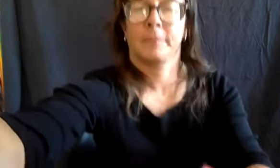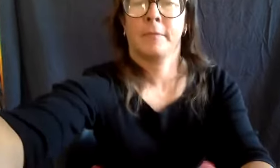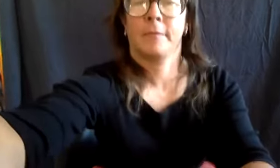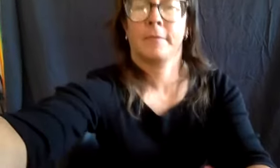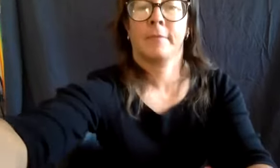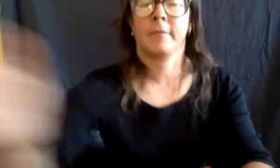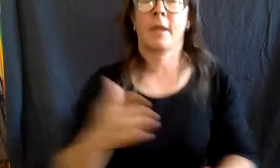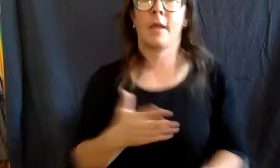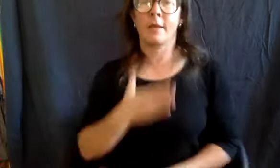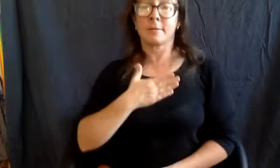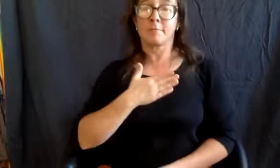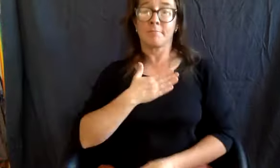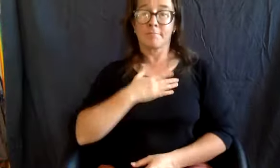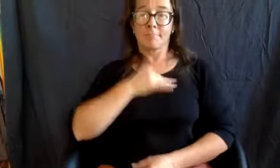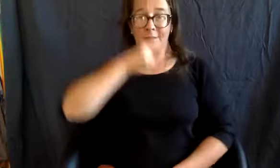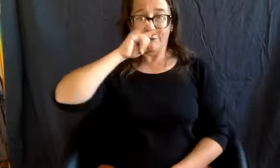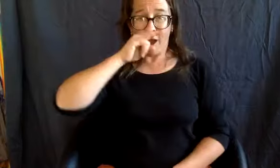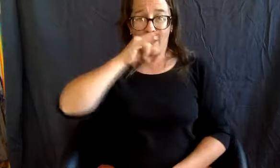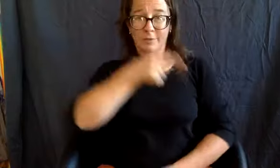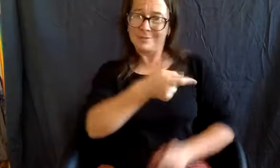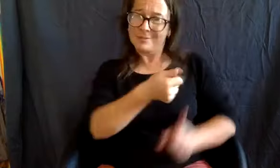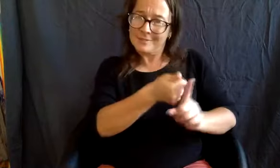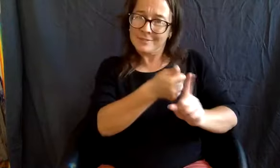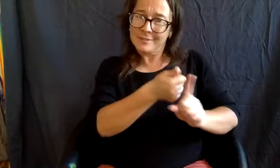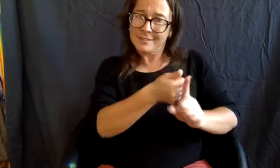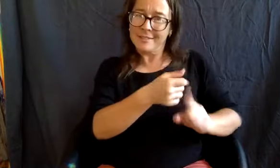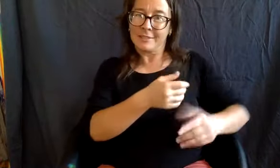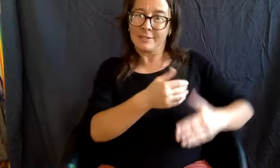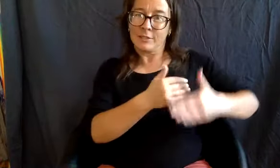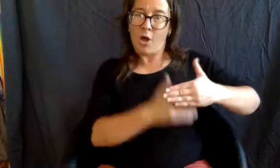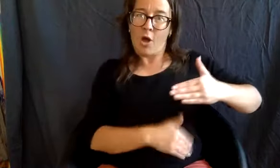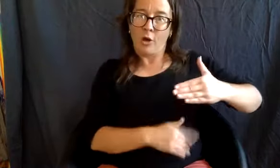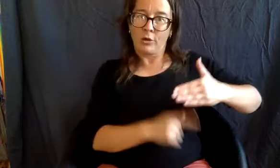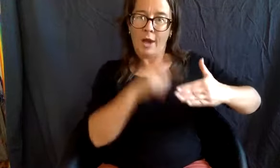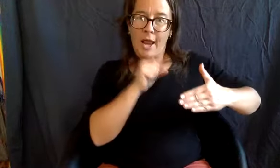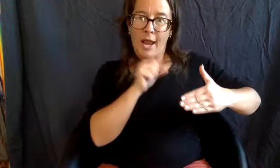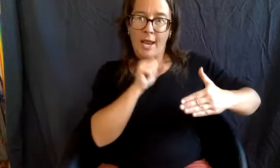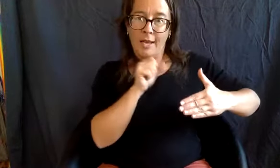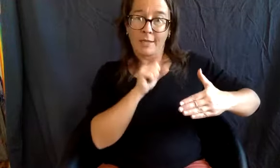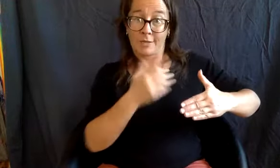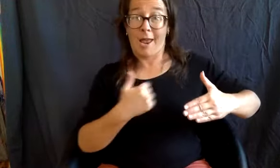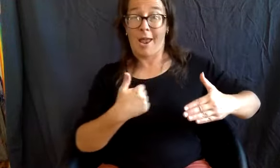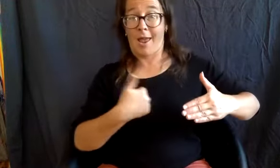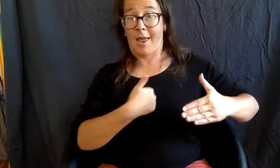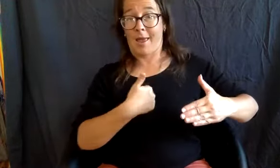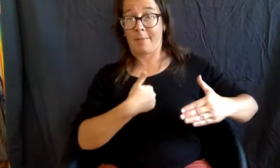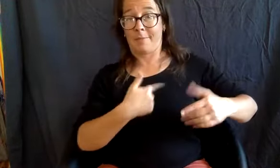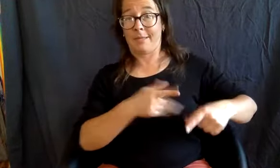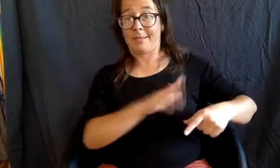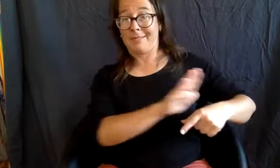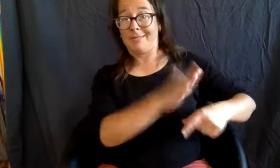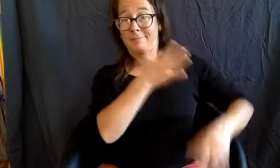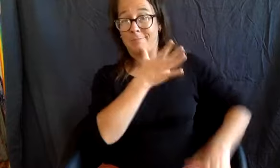so when I think about, and again, I tried one more time, even though I was coming to Al-Anon, I tried to apply that,